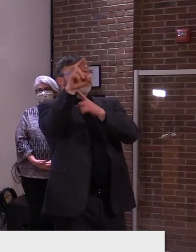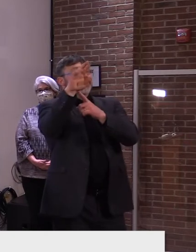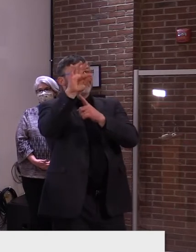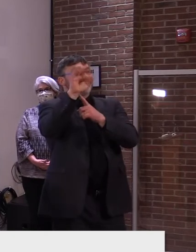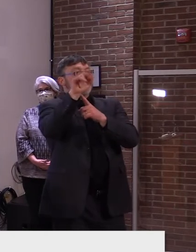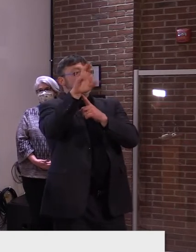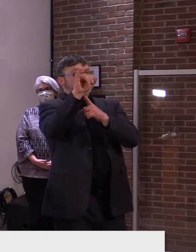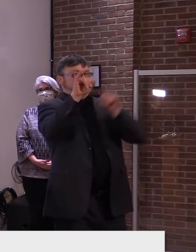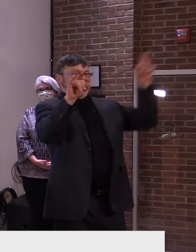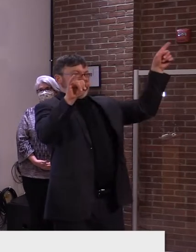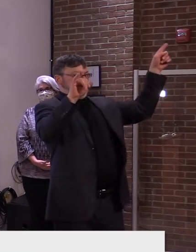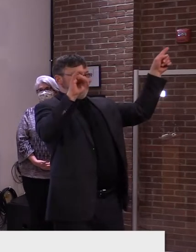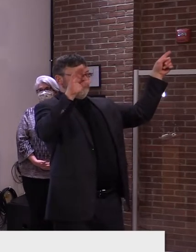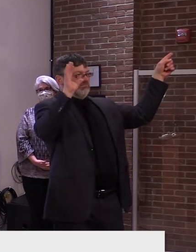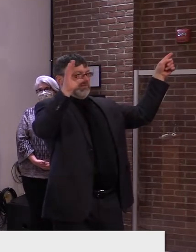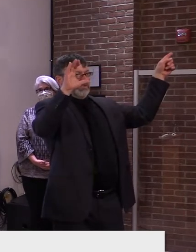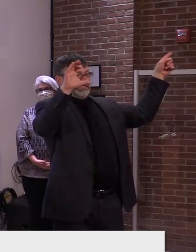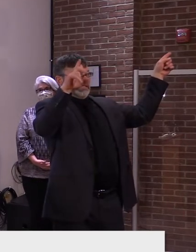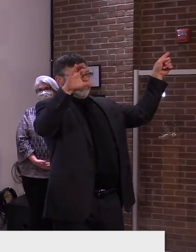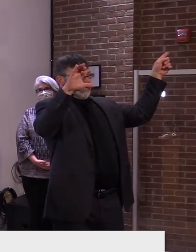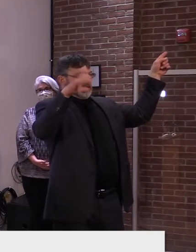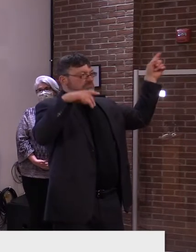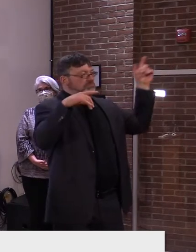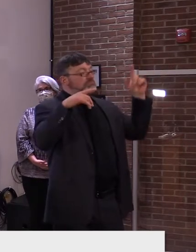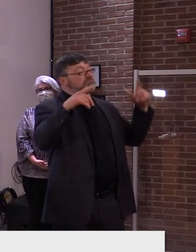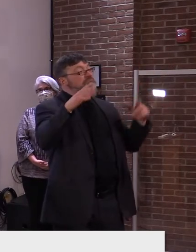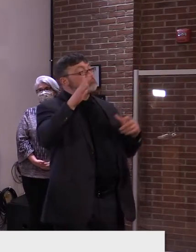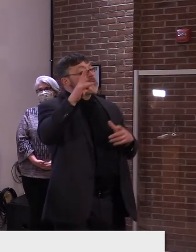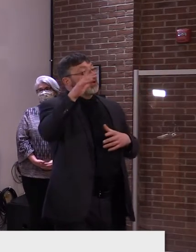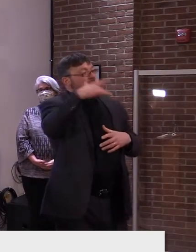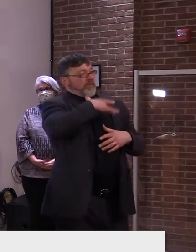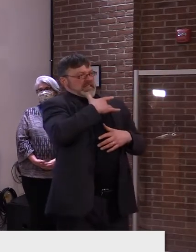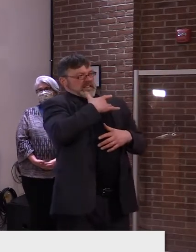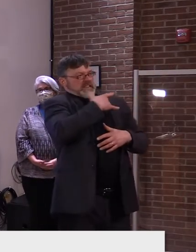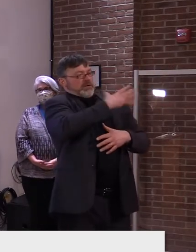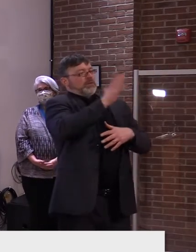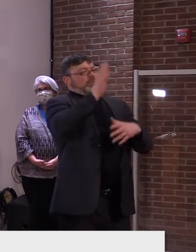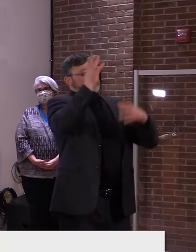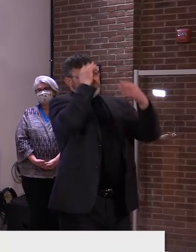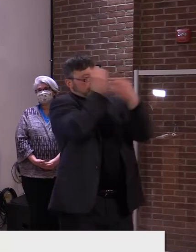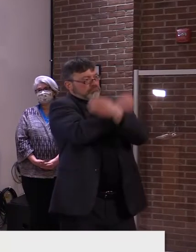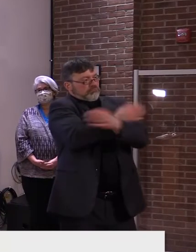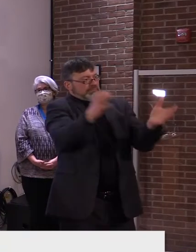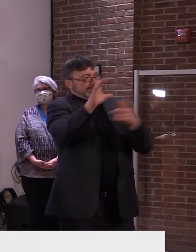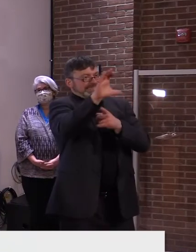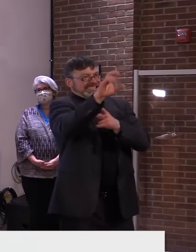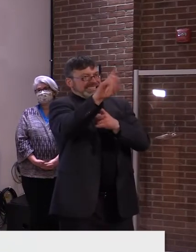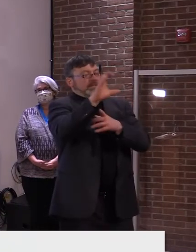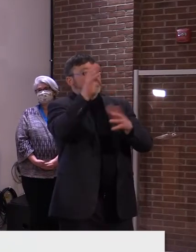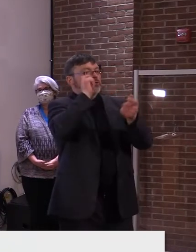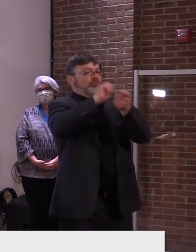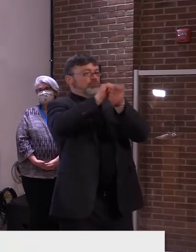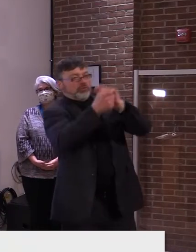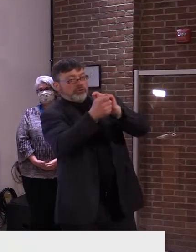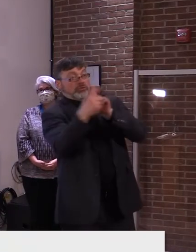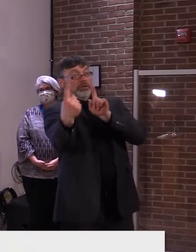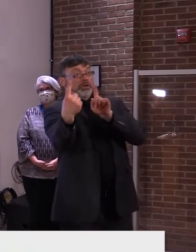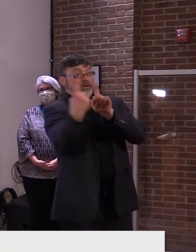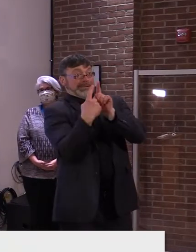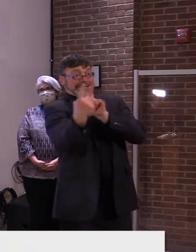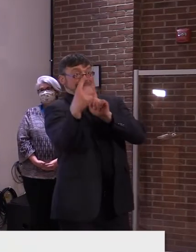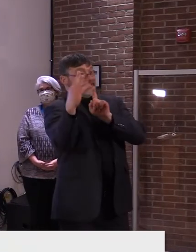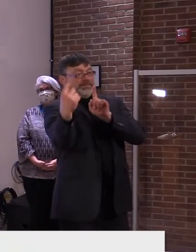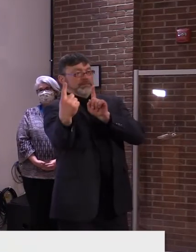3 feet. That would be a bit of a game changer for us, as we have talked about previously. The big